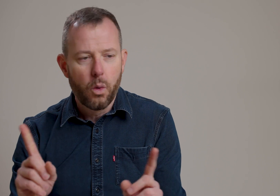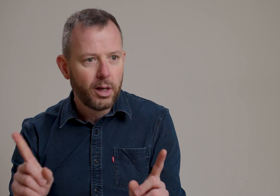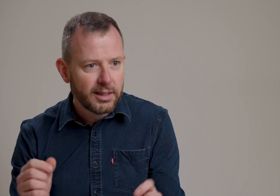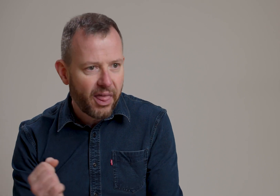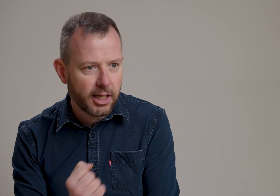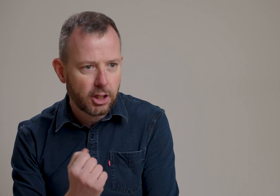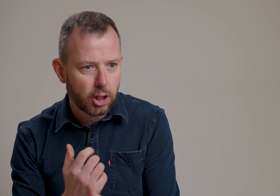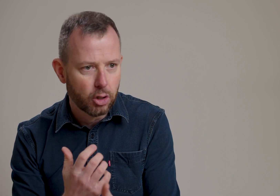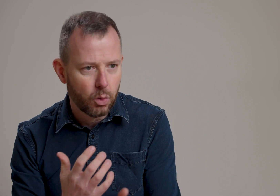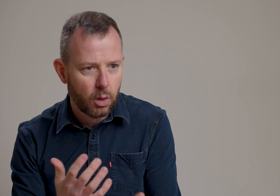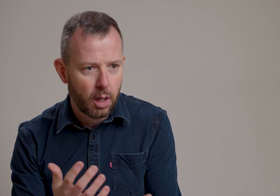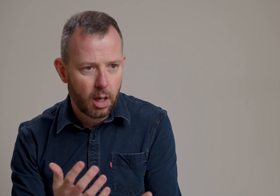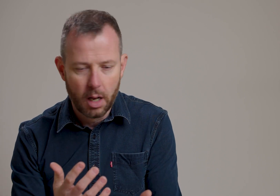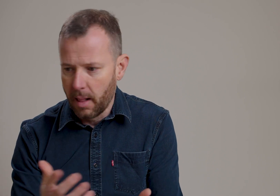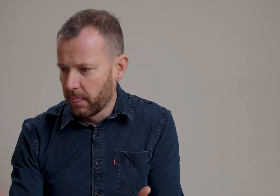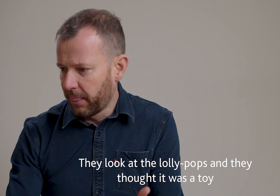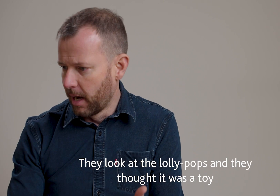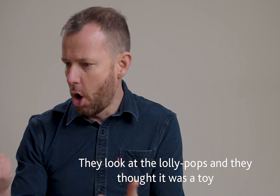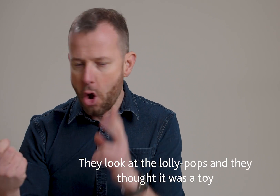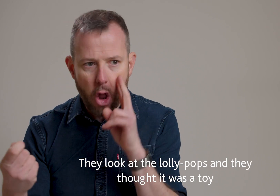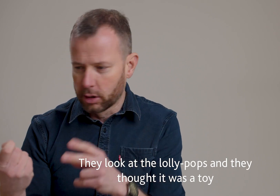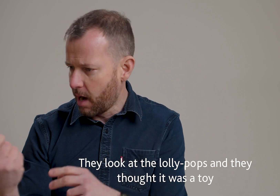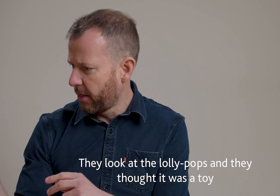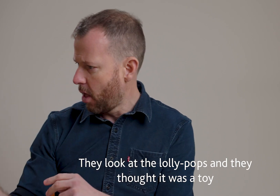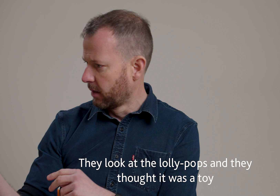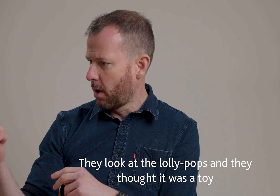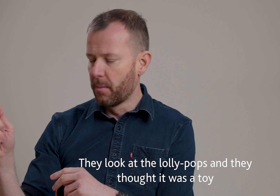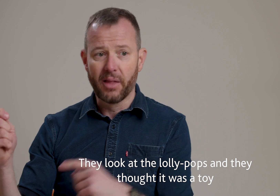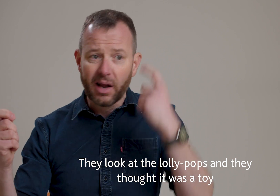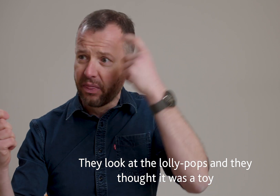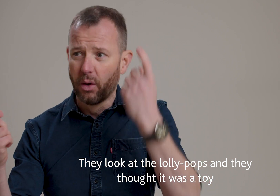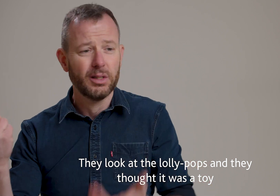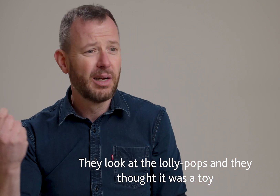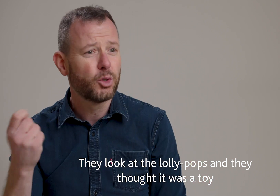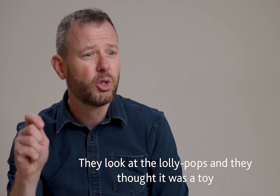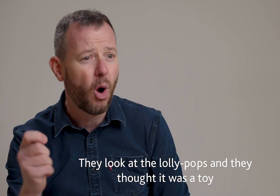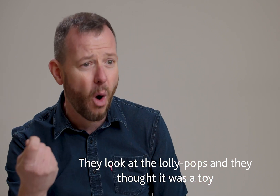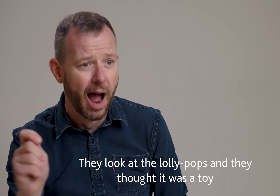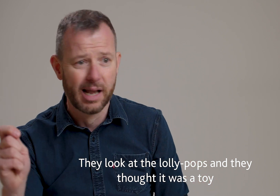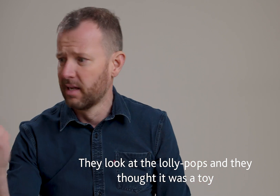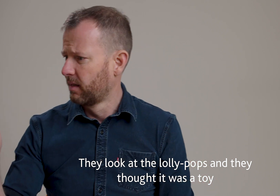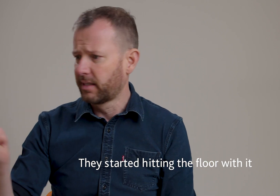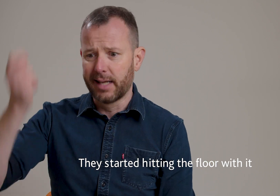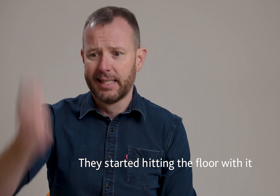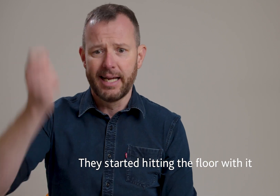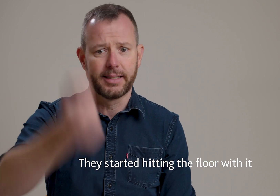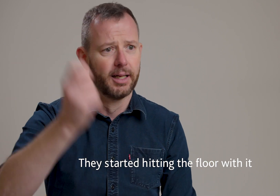What did they do? They looked at the lollipop and they thought it was a toy. They started hitting